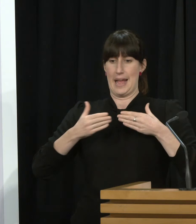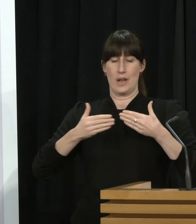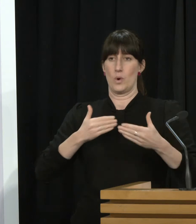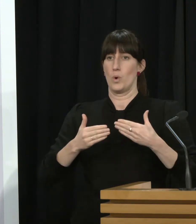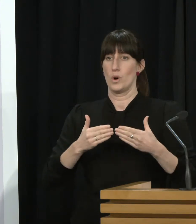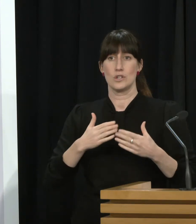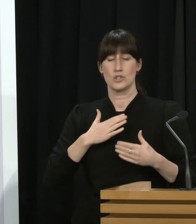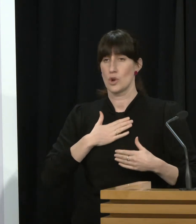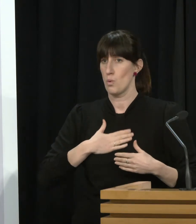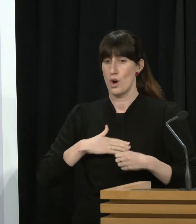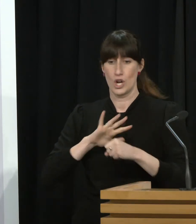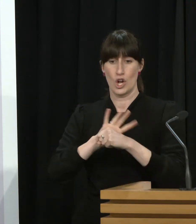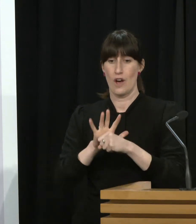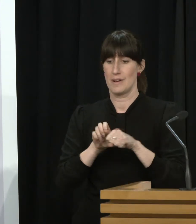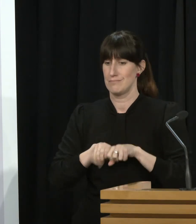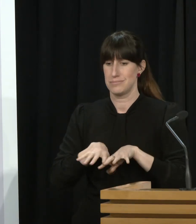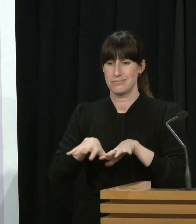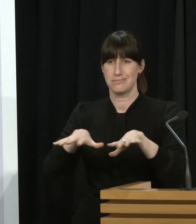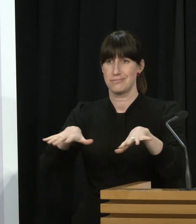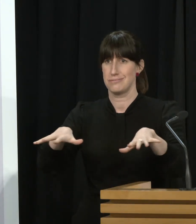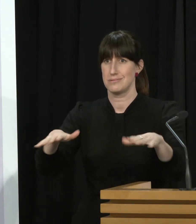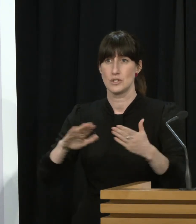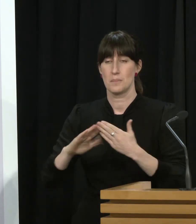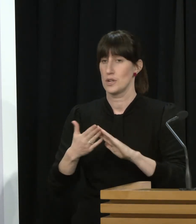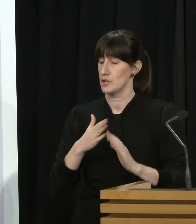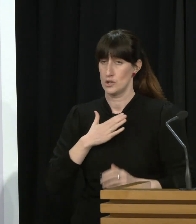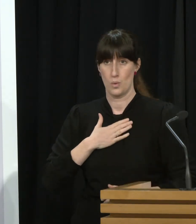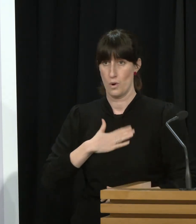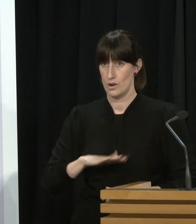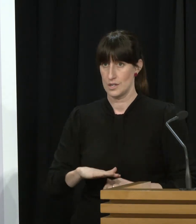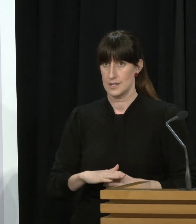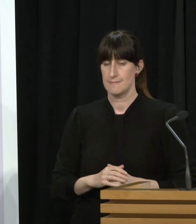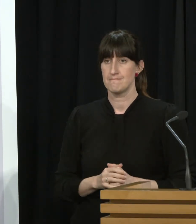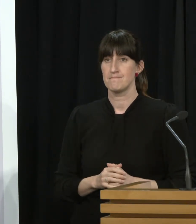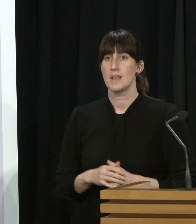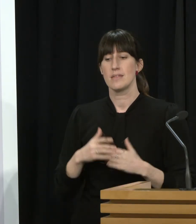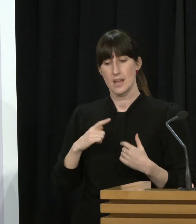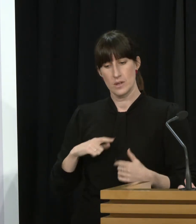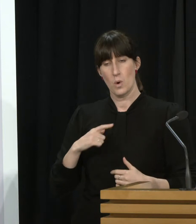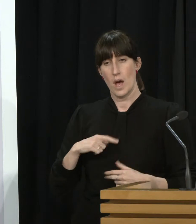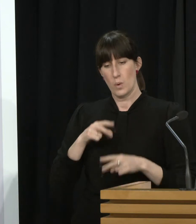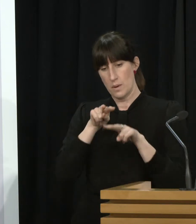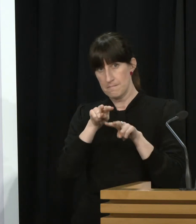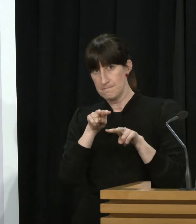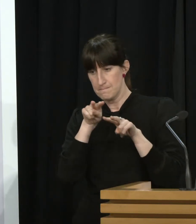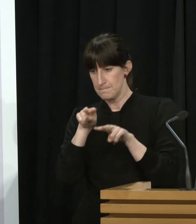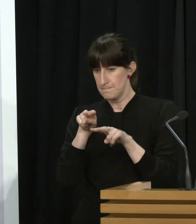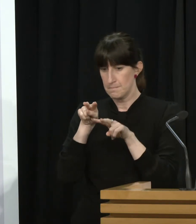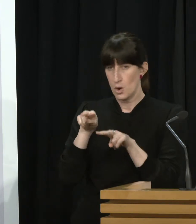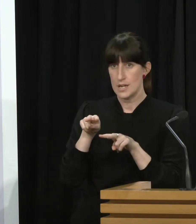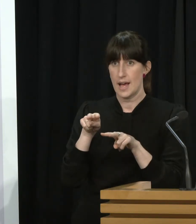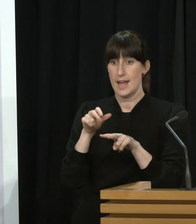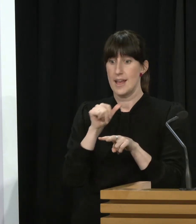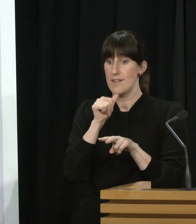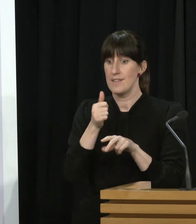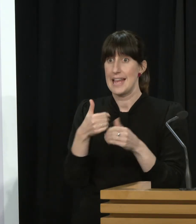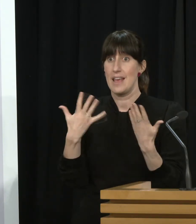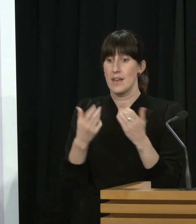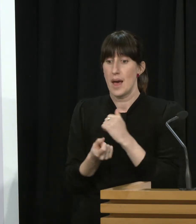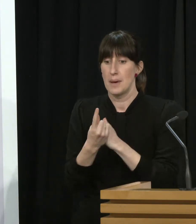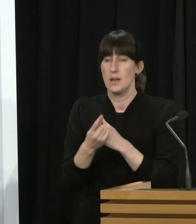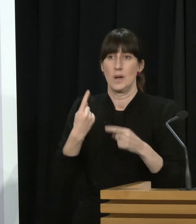community. And so that's why we will continue to monitor vigilantly and to respond quickly should anything